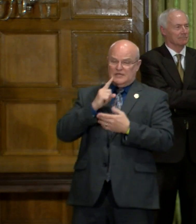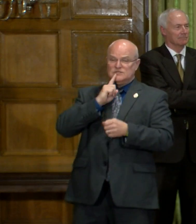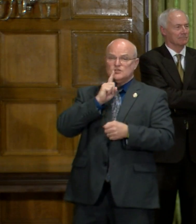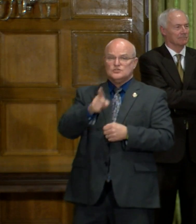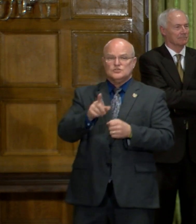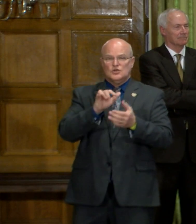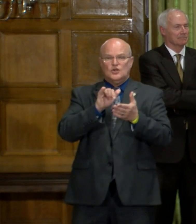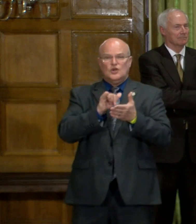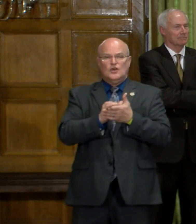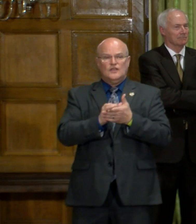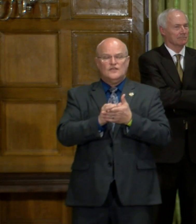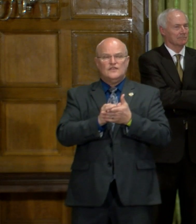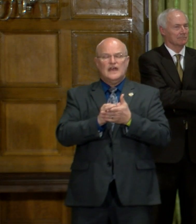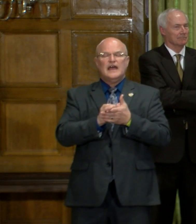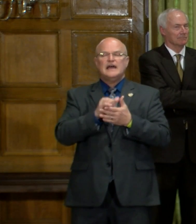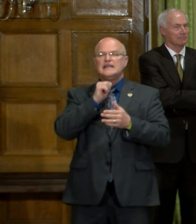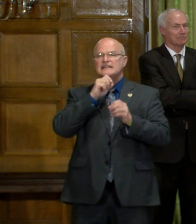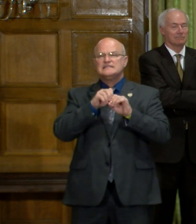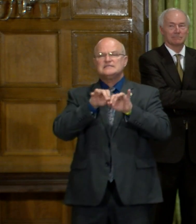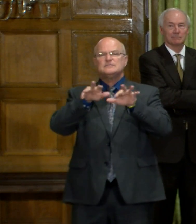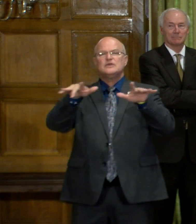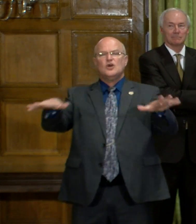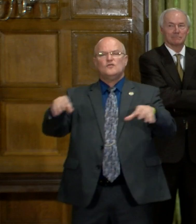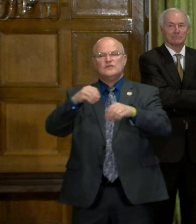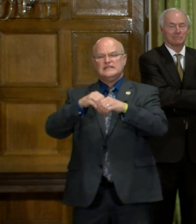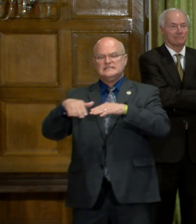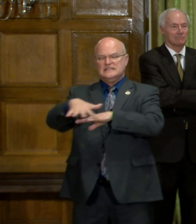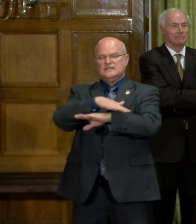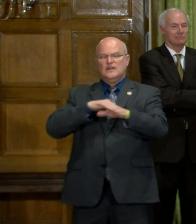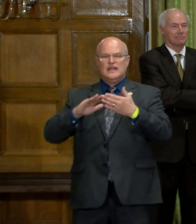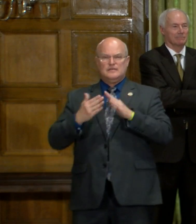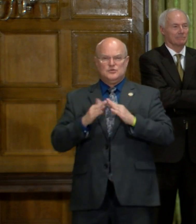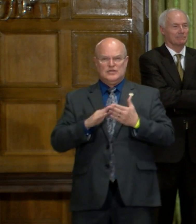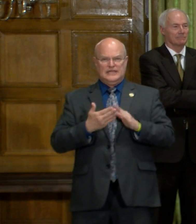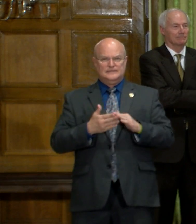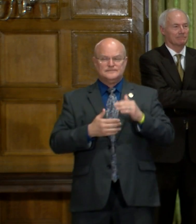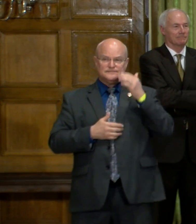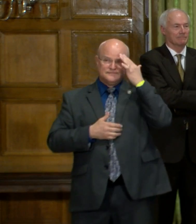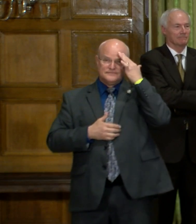that an outbreak there doesn't spill over into the surrounding community.